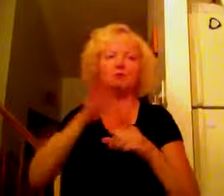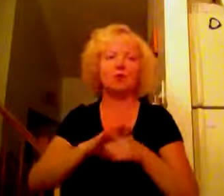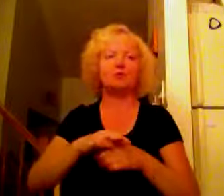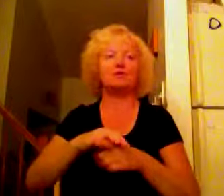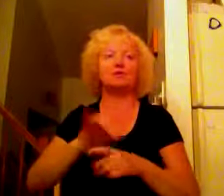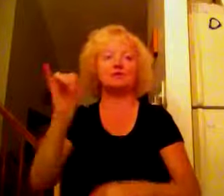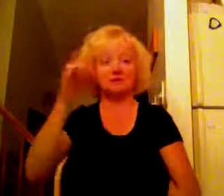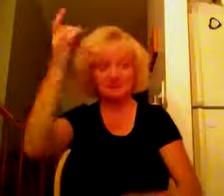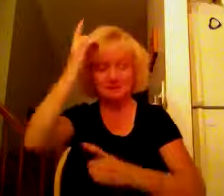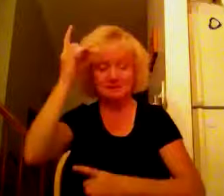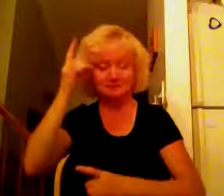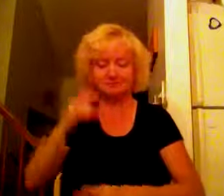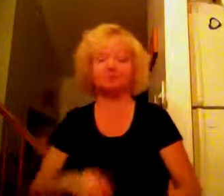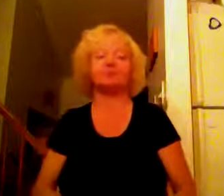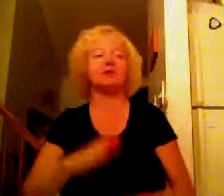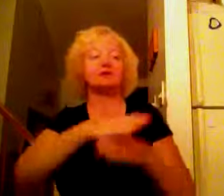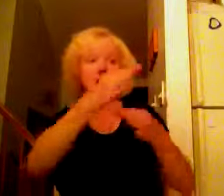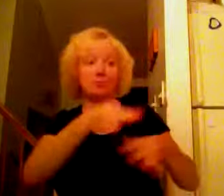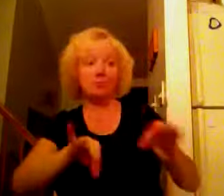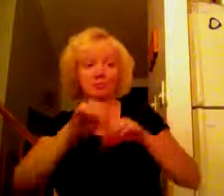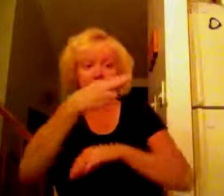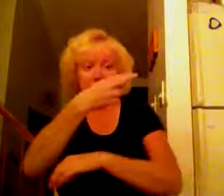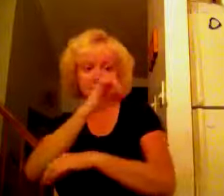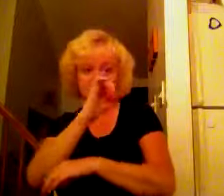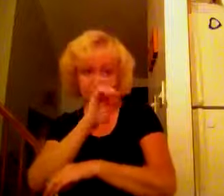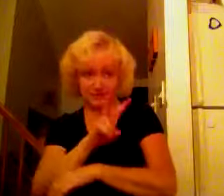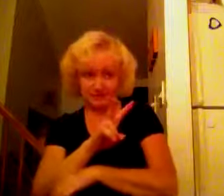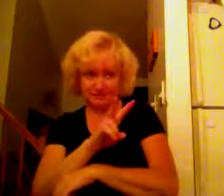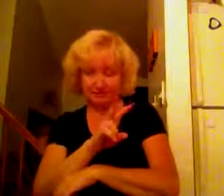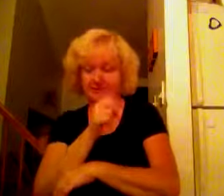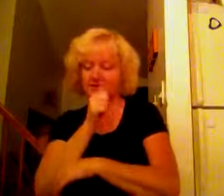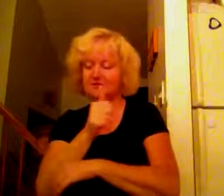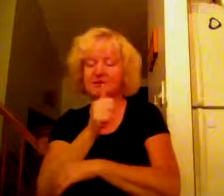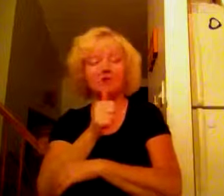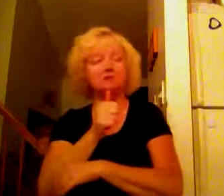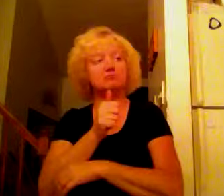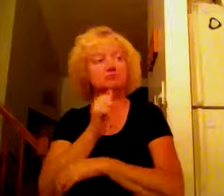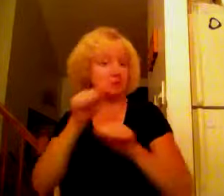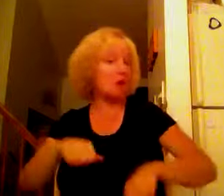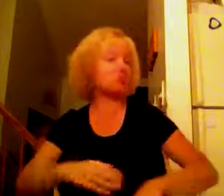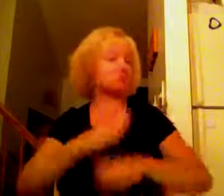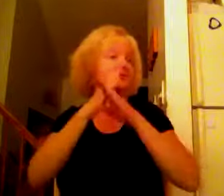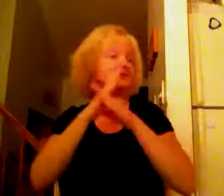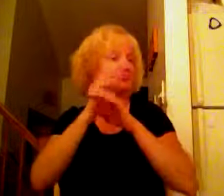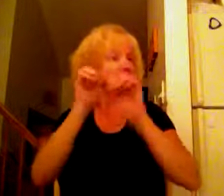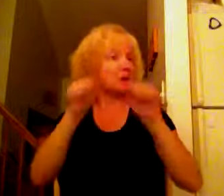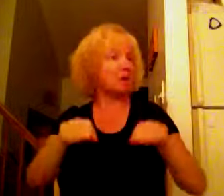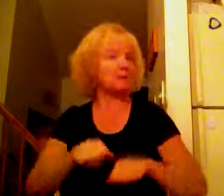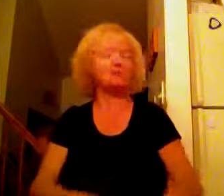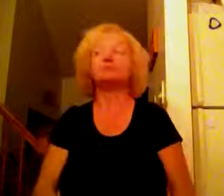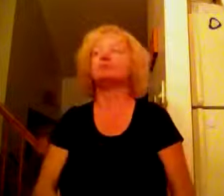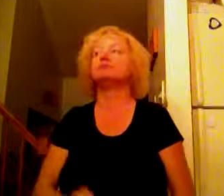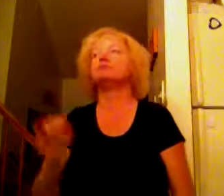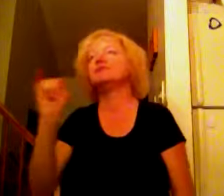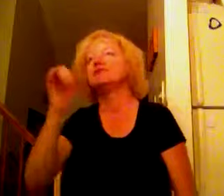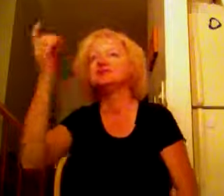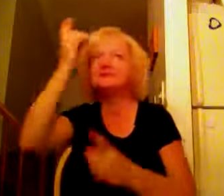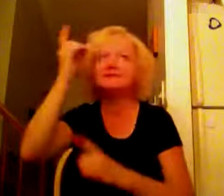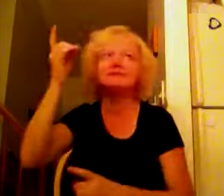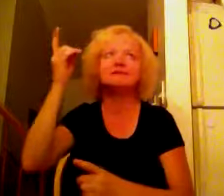HIV and AIDS is that it's totally preventable. It's an infectious disease, so they don't have a cure for it,